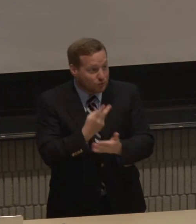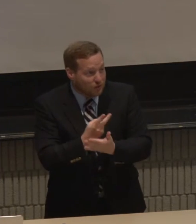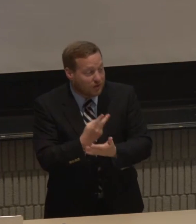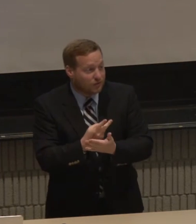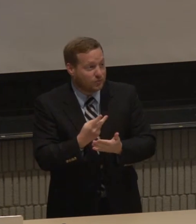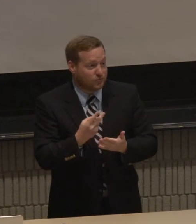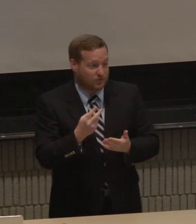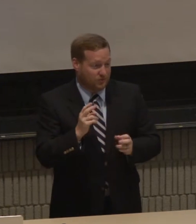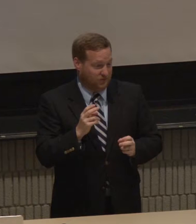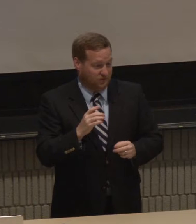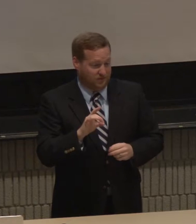school.